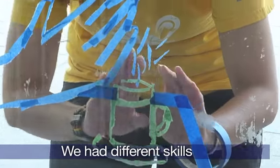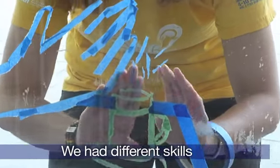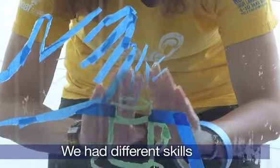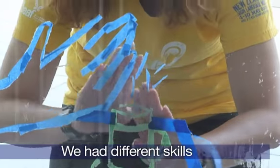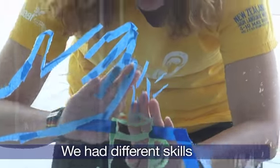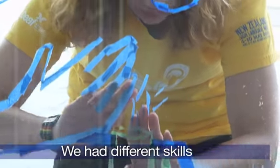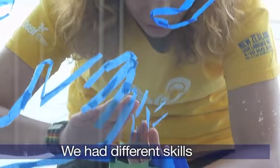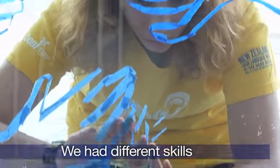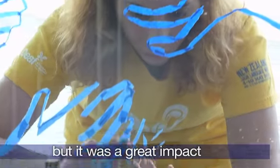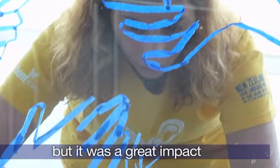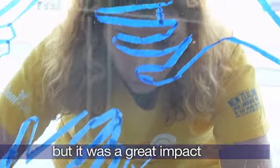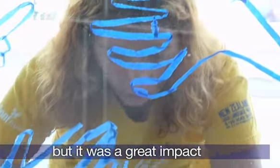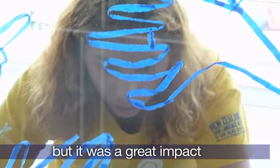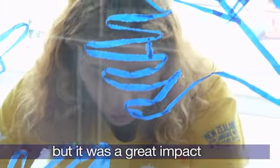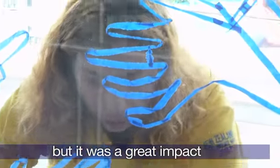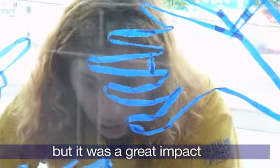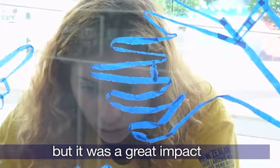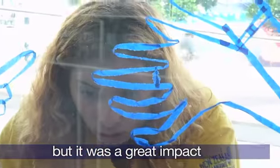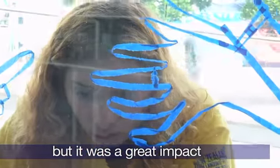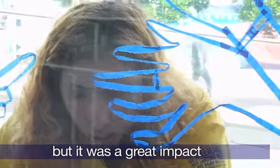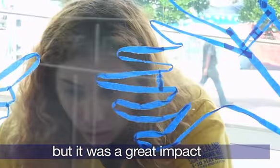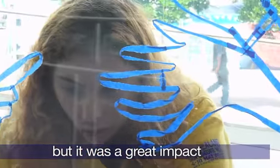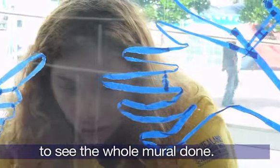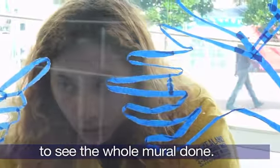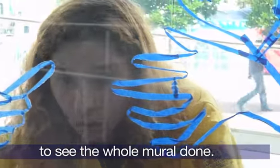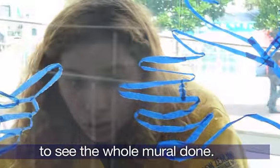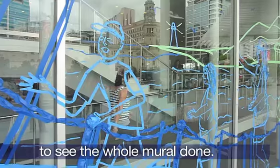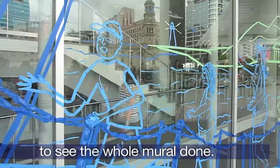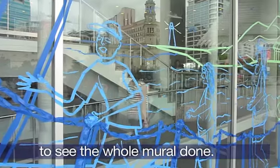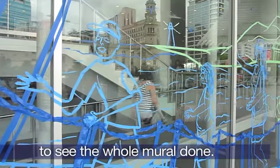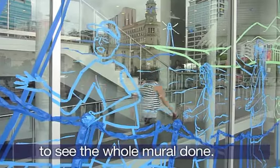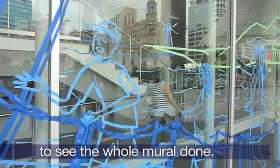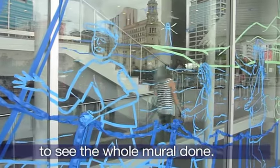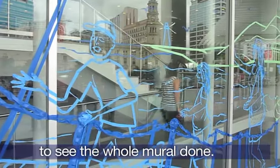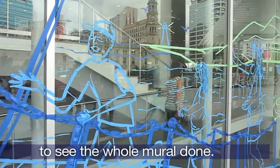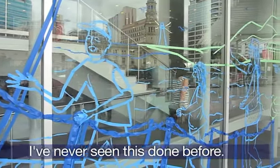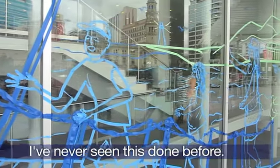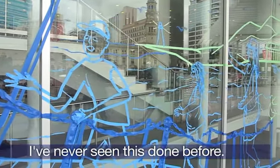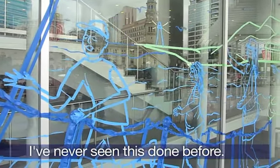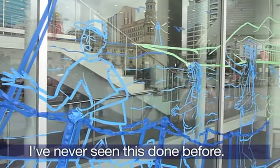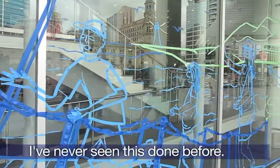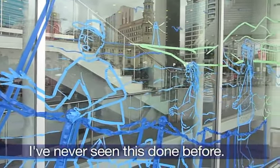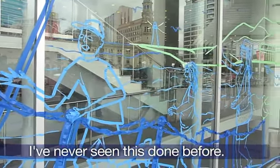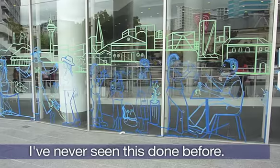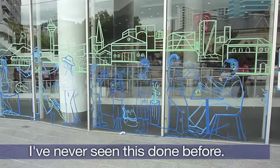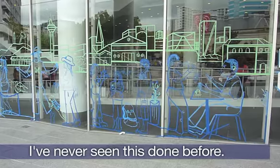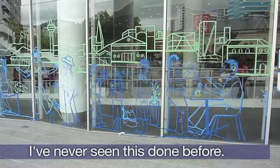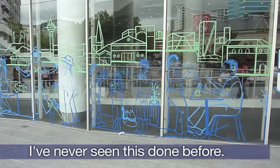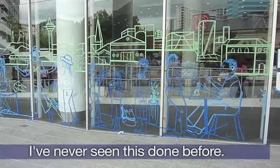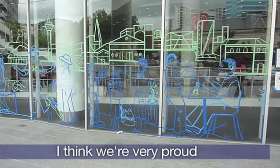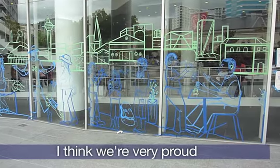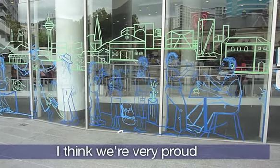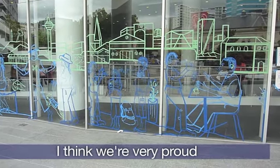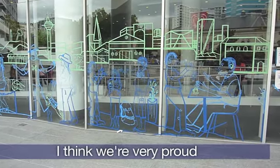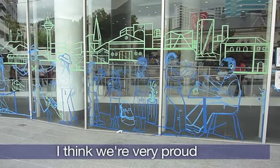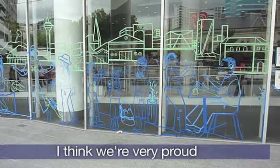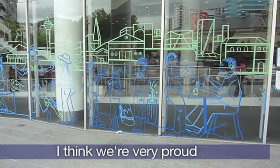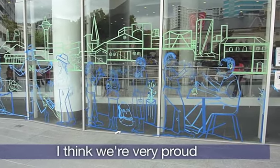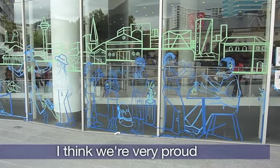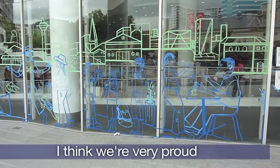we had different skills, but it was it's a great impact to see the whole mural done. I've never seen this done before, so I think we're very proud